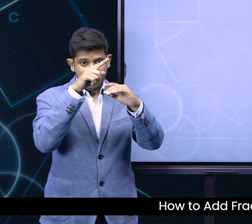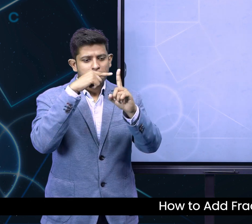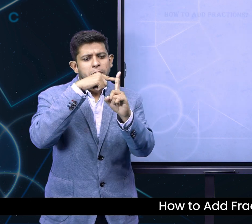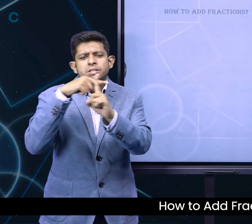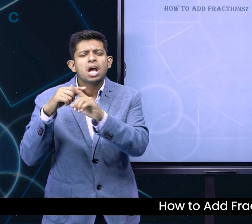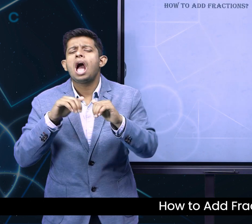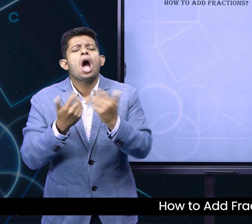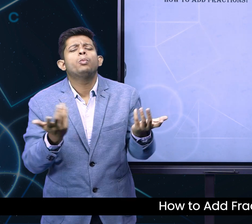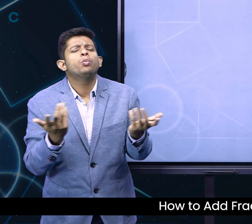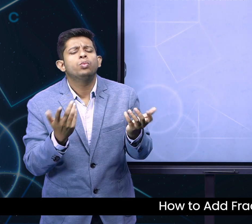How to add fractions?